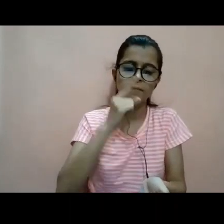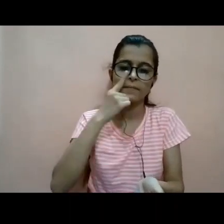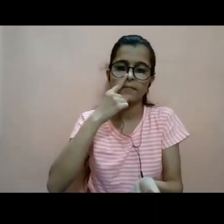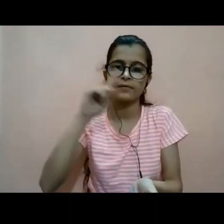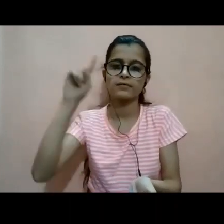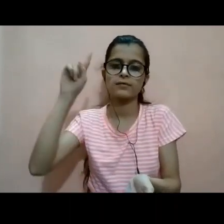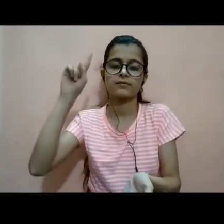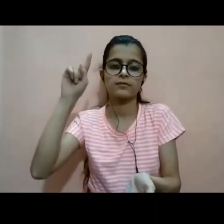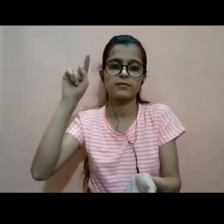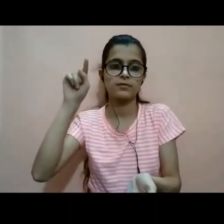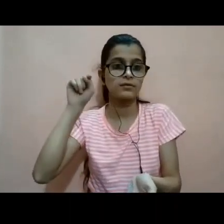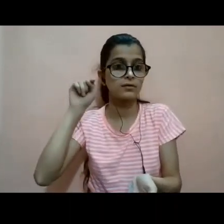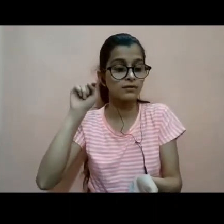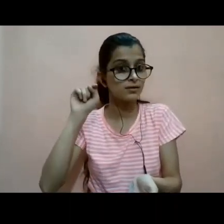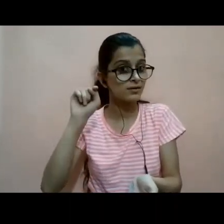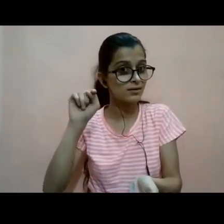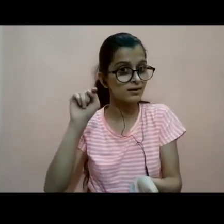that